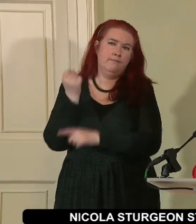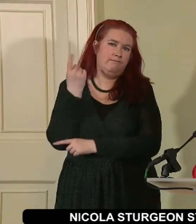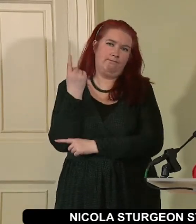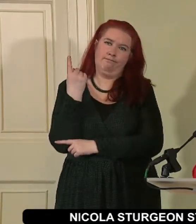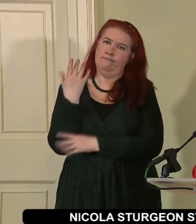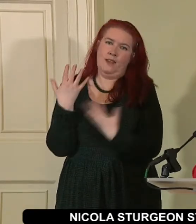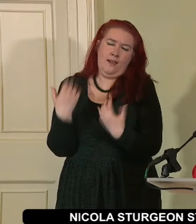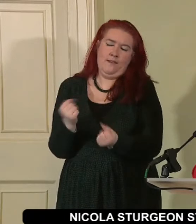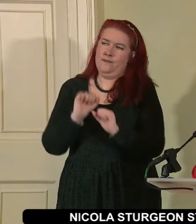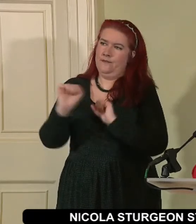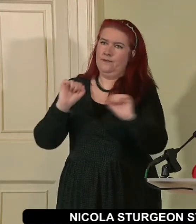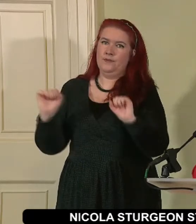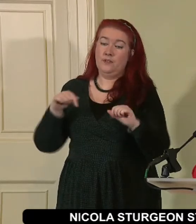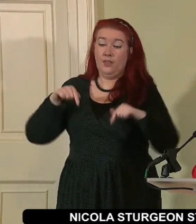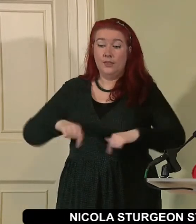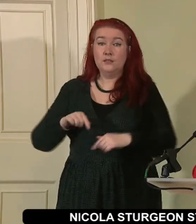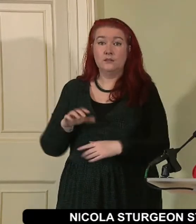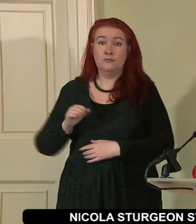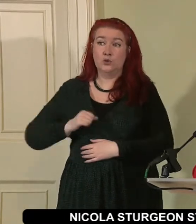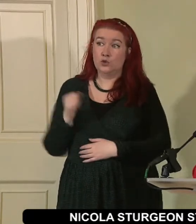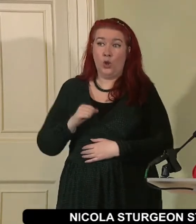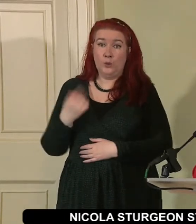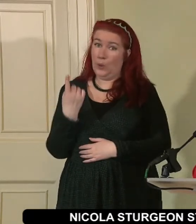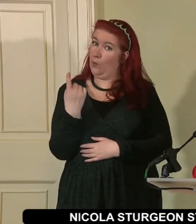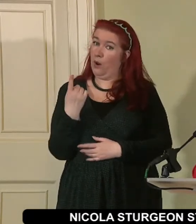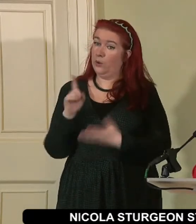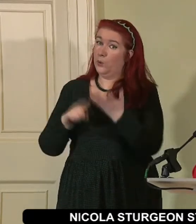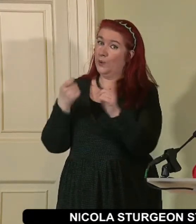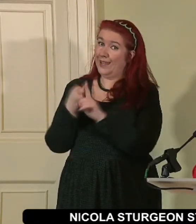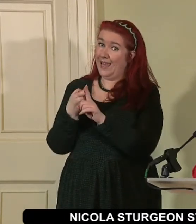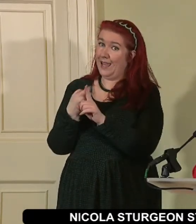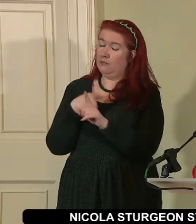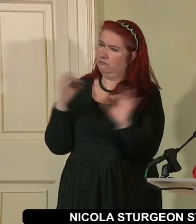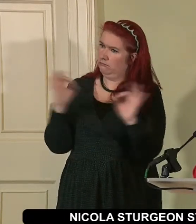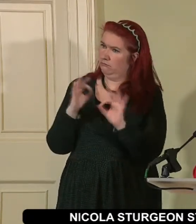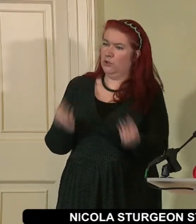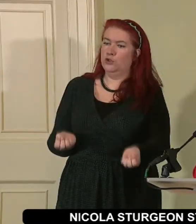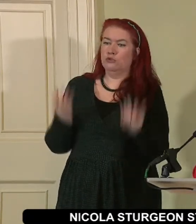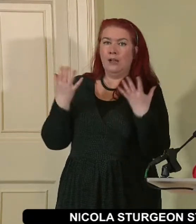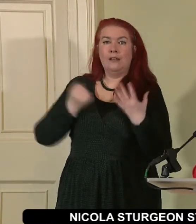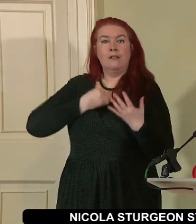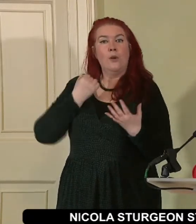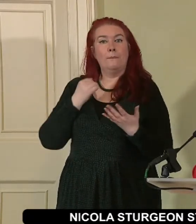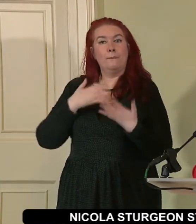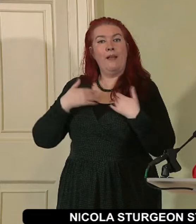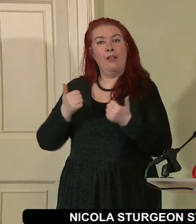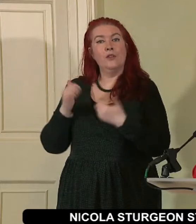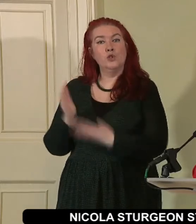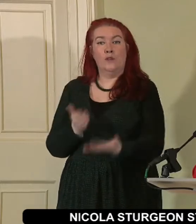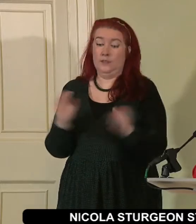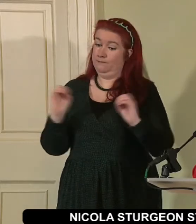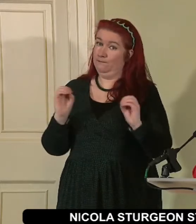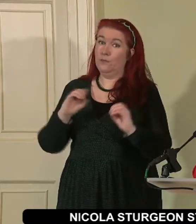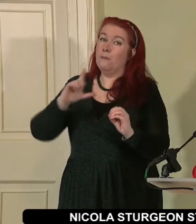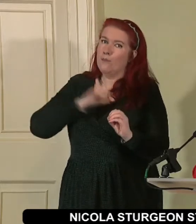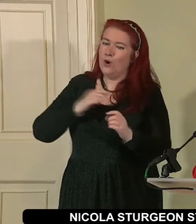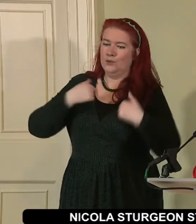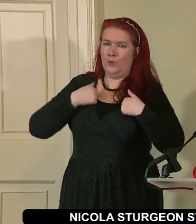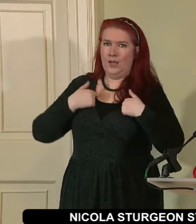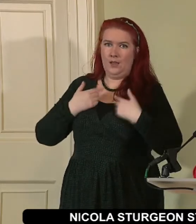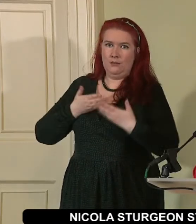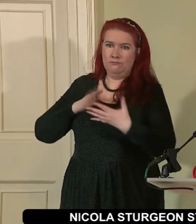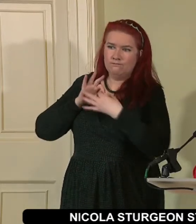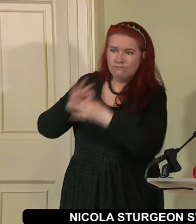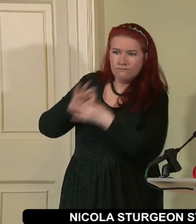country is the only one in the UK that has not faced industrial action in our health service because of our approach to